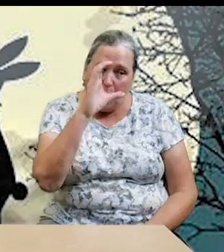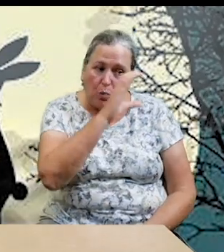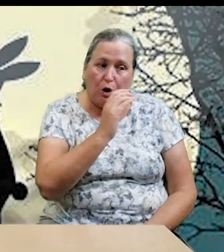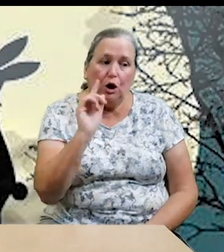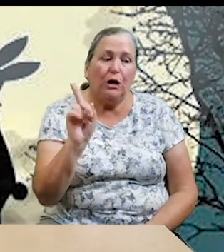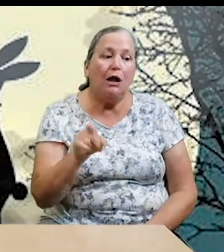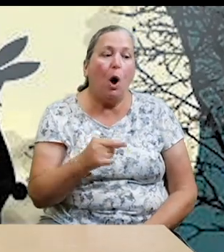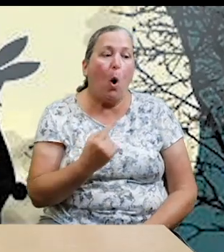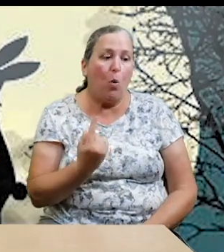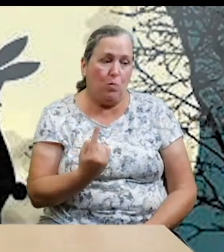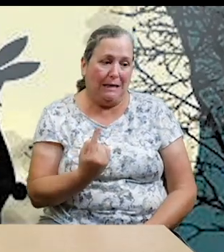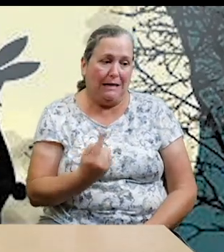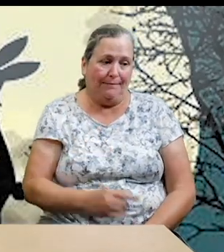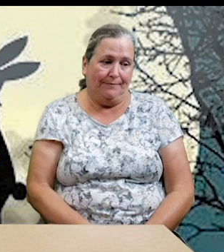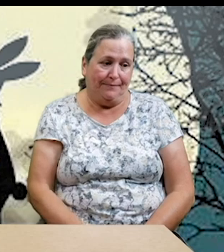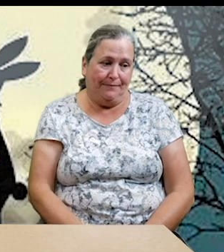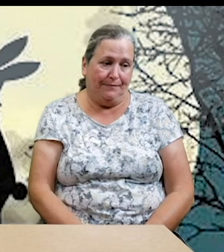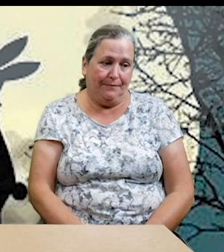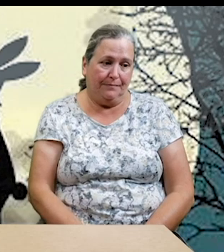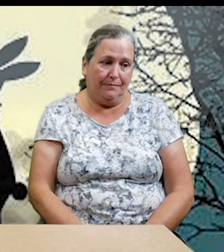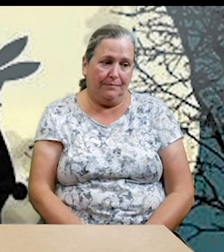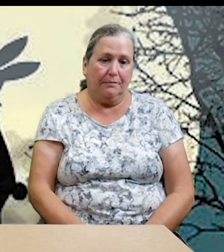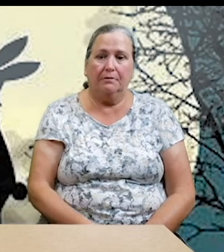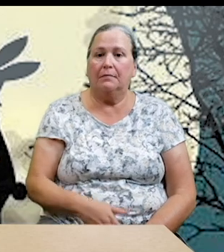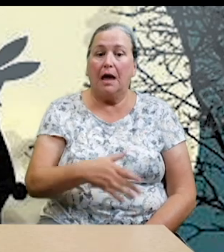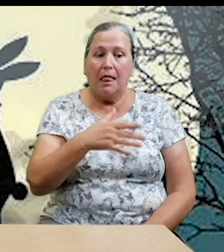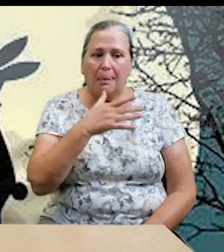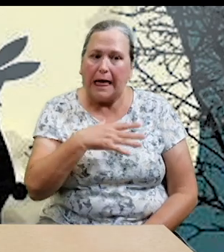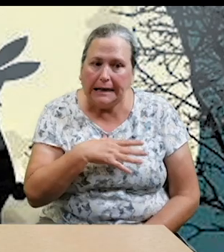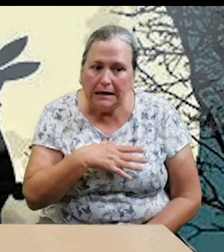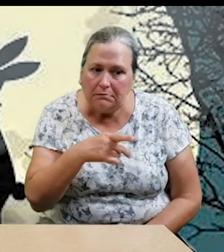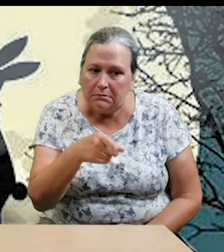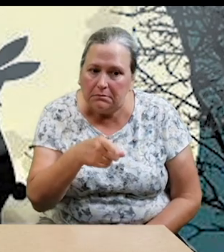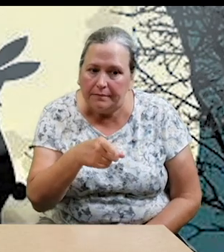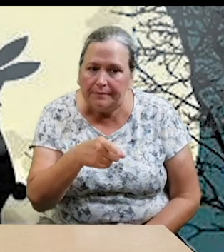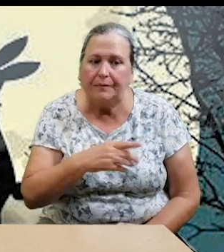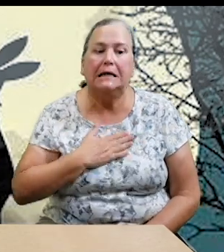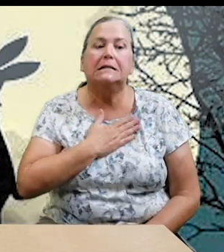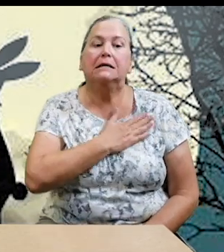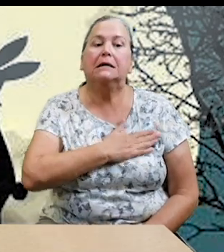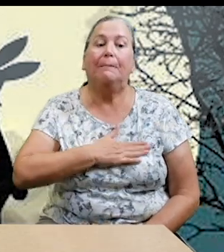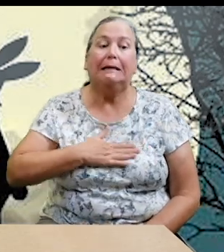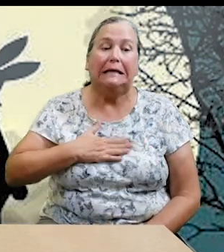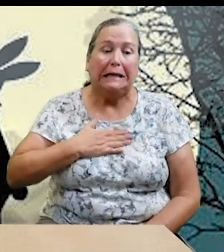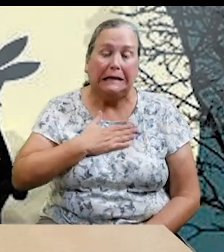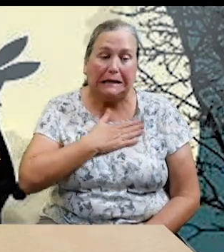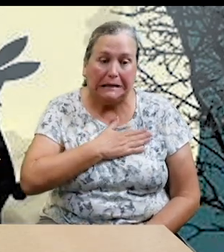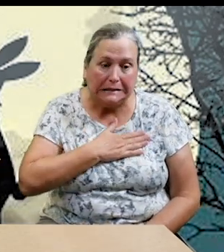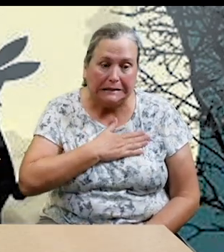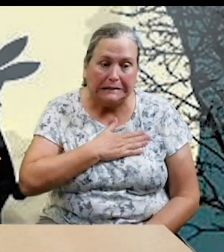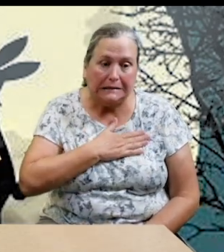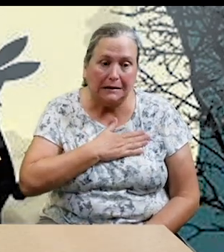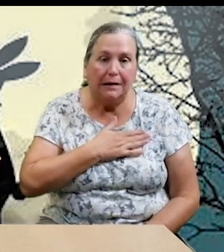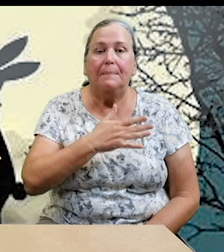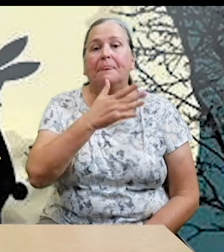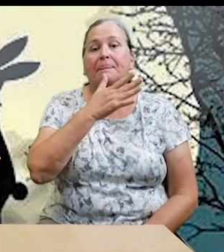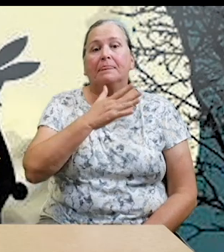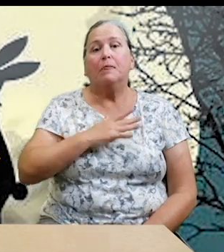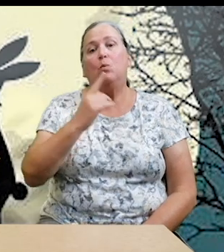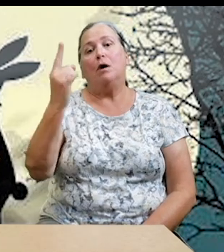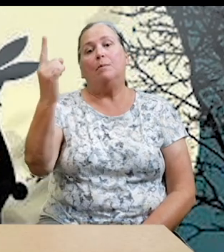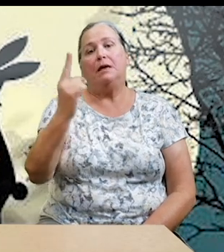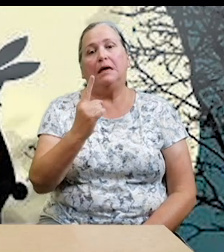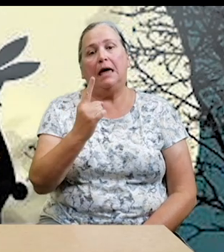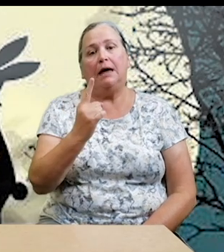only," said the woman. "Madam," said Lucius Clark, "please." The woman came and stood